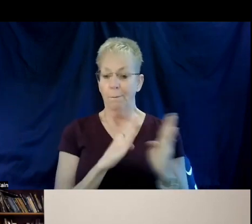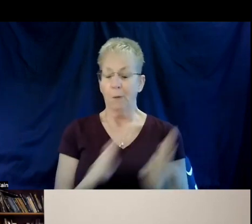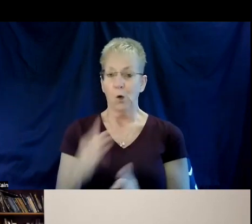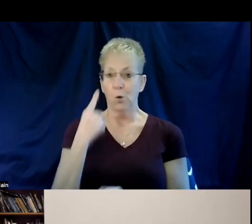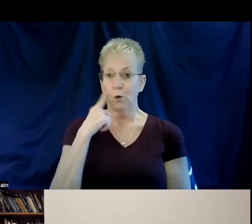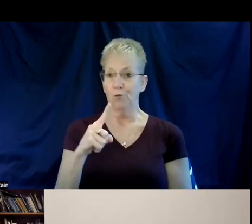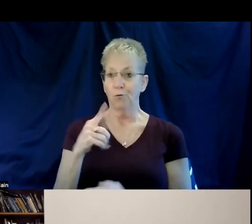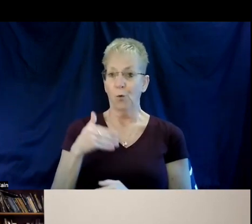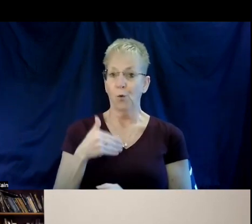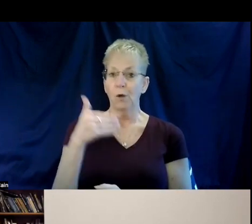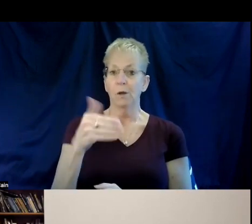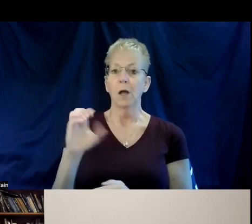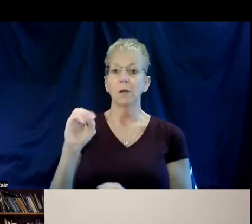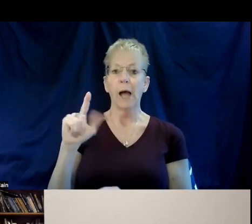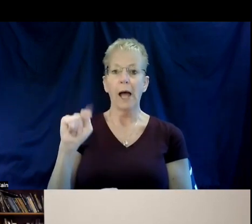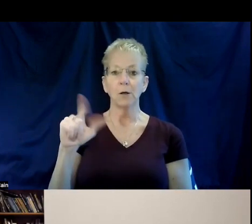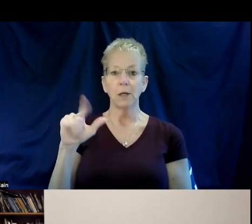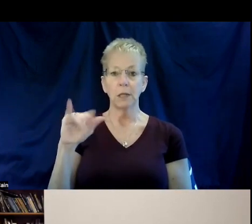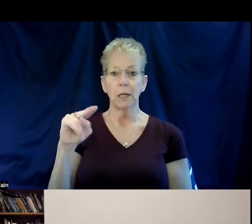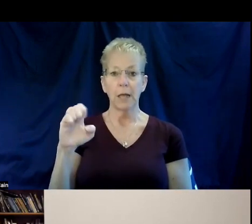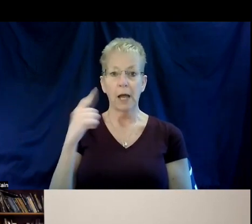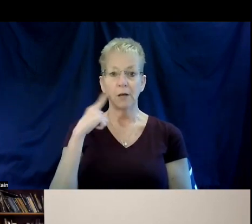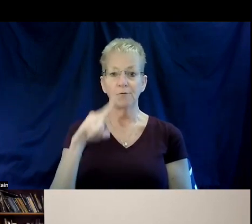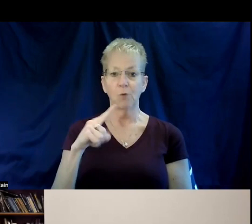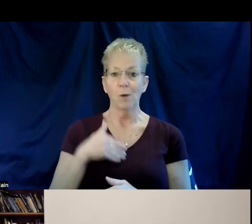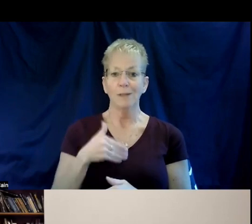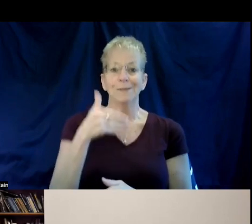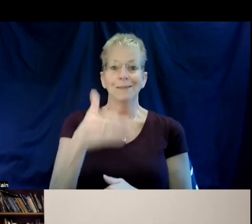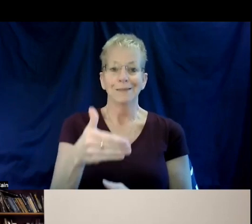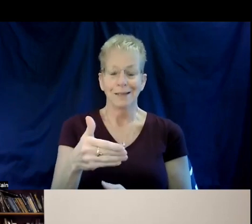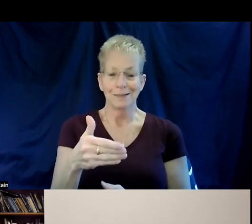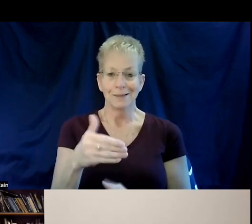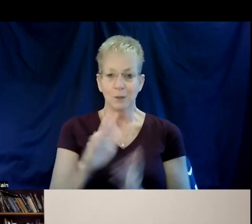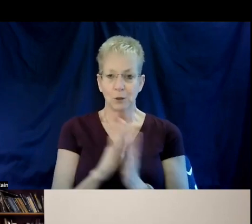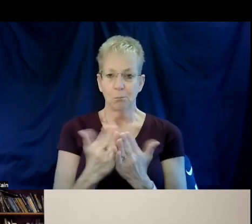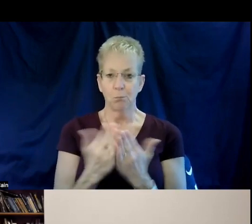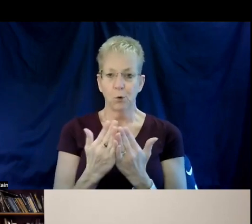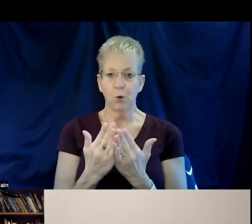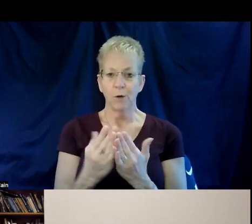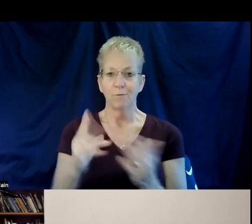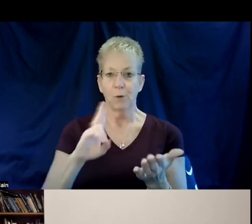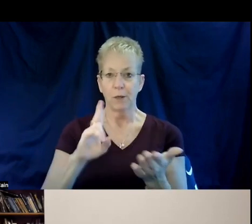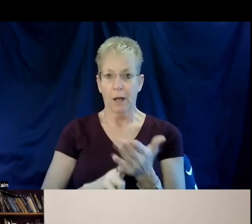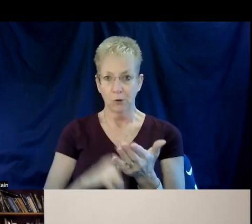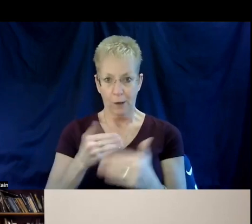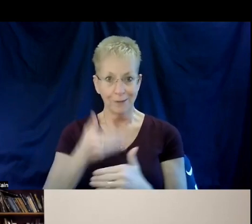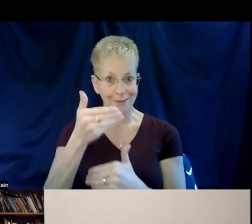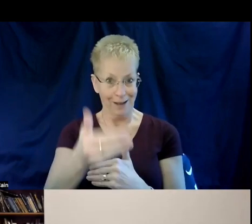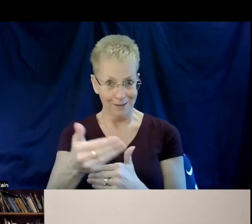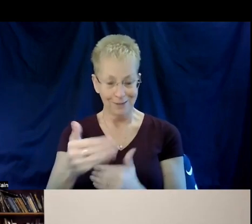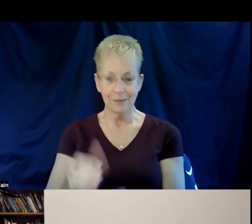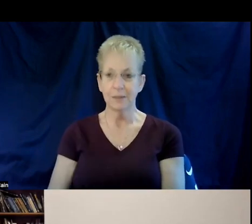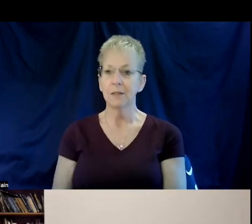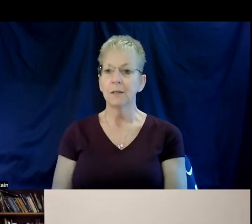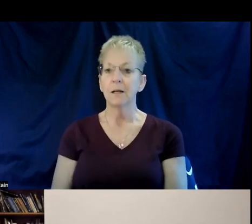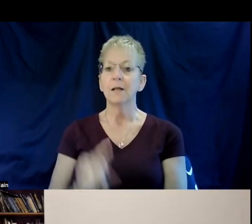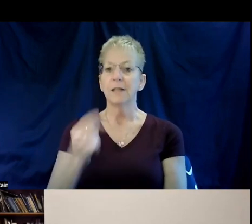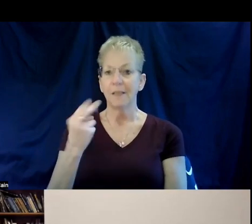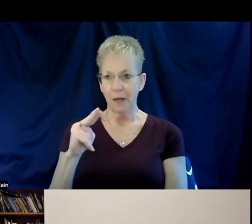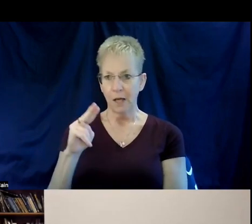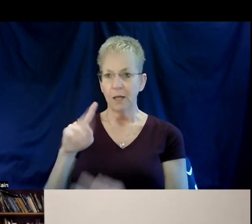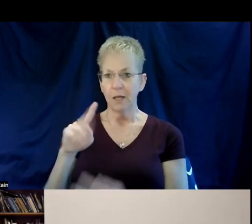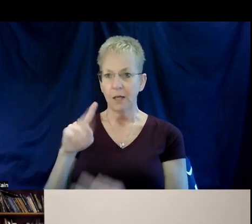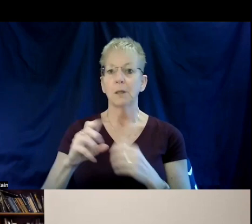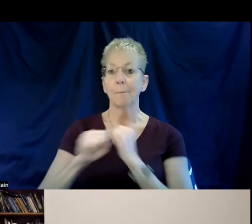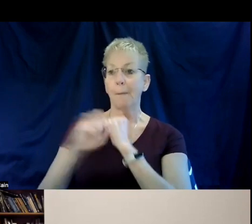preparing for the outline to put forward to Soho Press for the contract for the next book that I'll start on. And then I'll be doing the